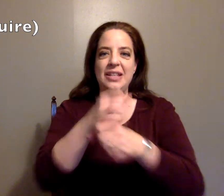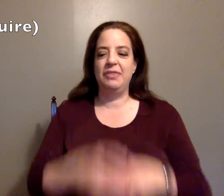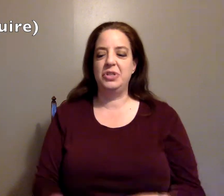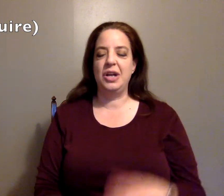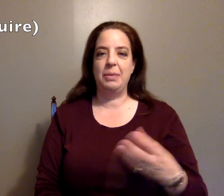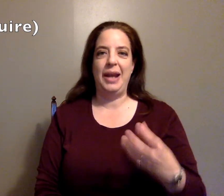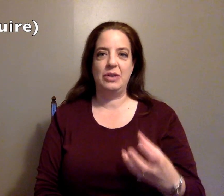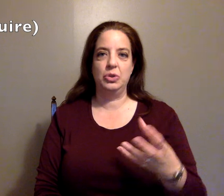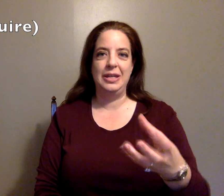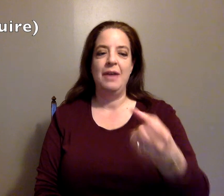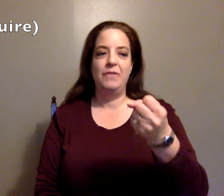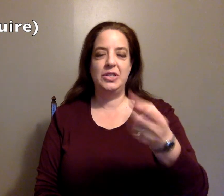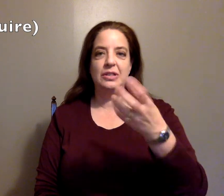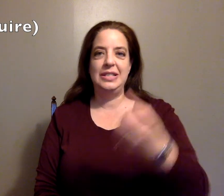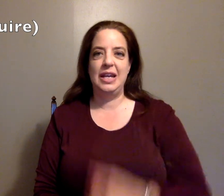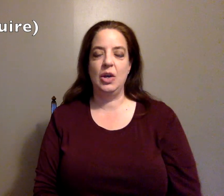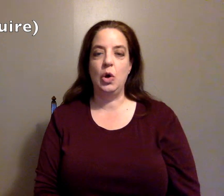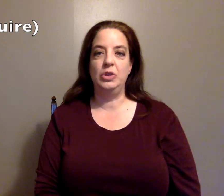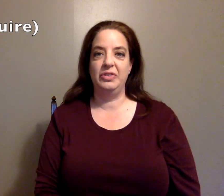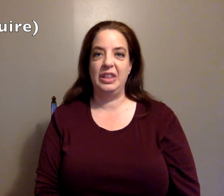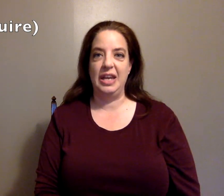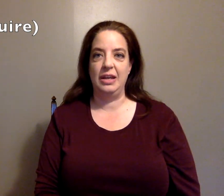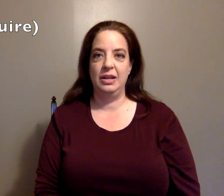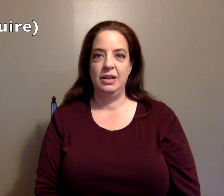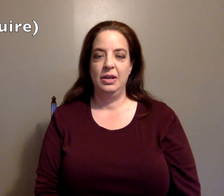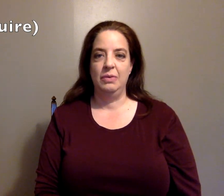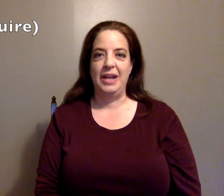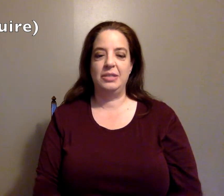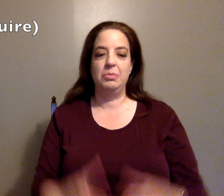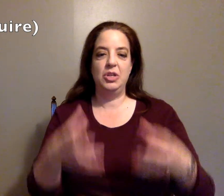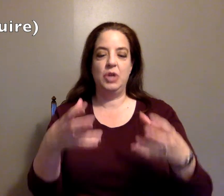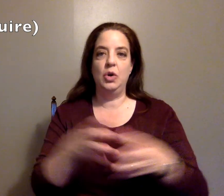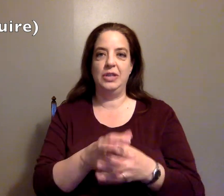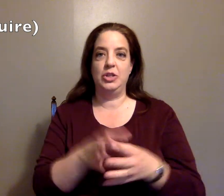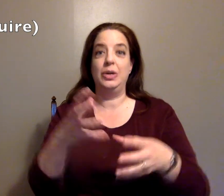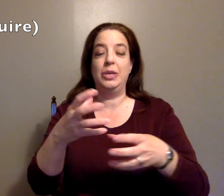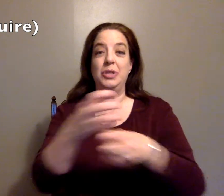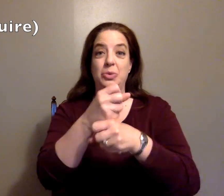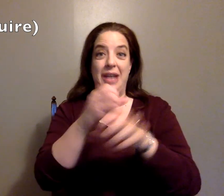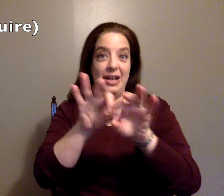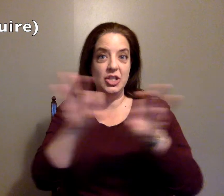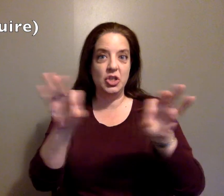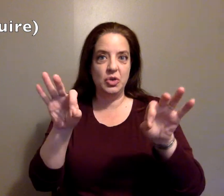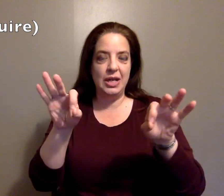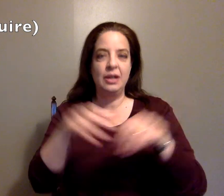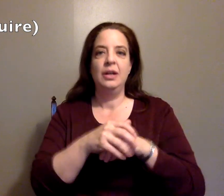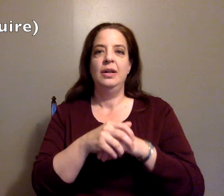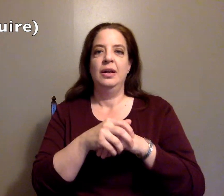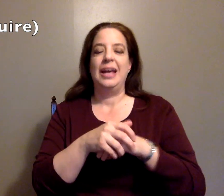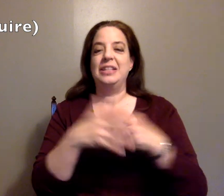if you talk about actually physically taking hold of a thing, right? Something you can hold on to, like you want to get a degree, okay? Because at the